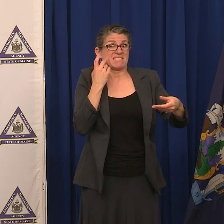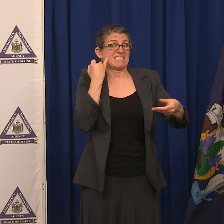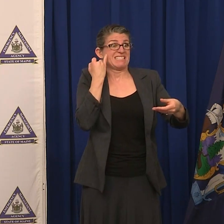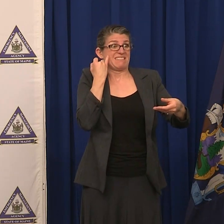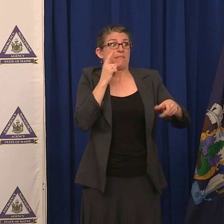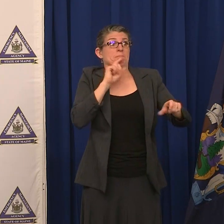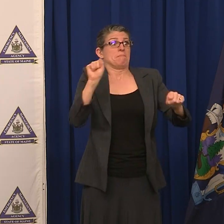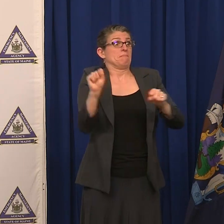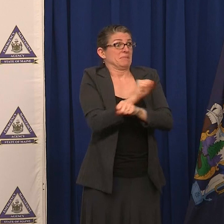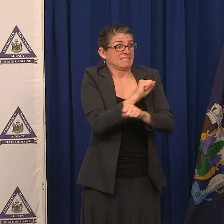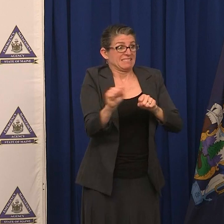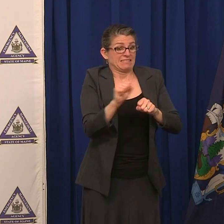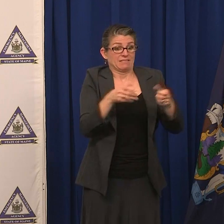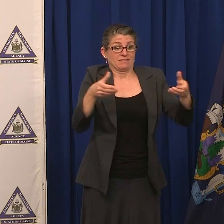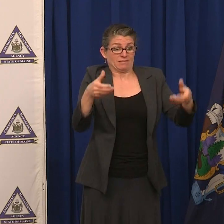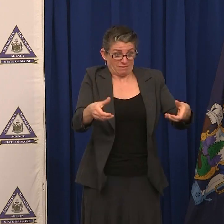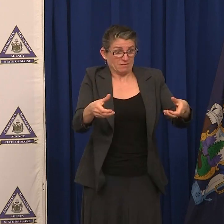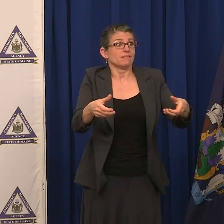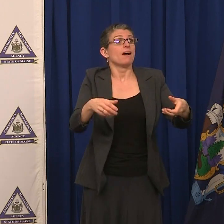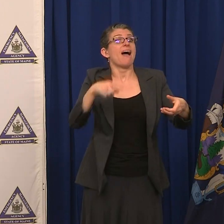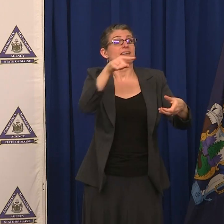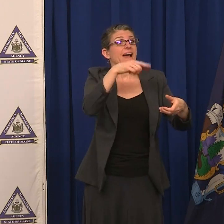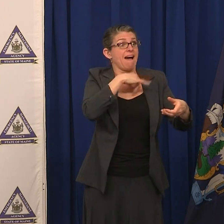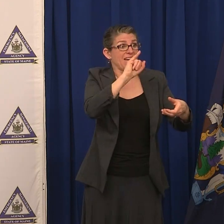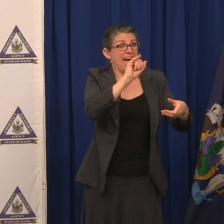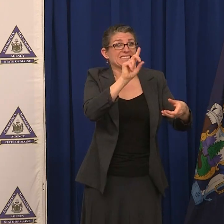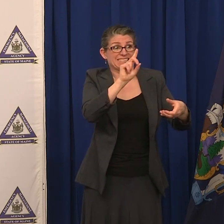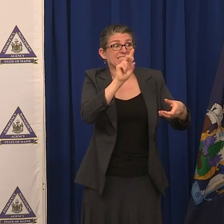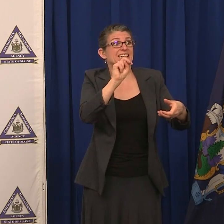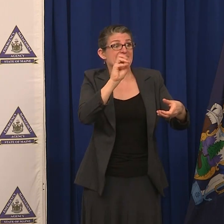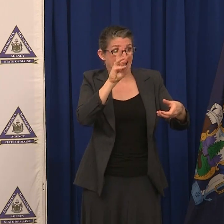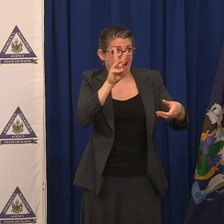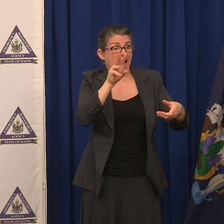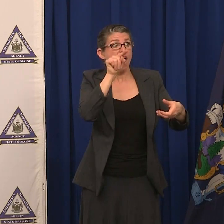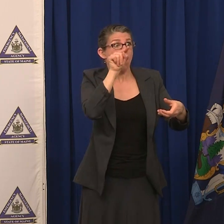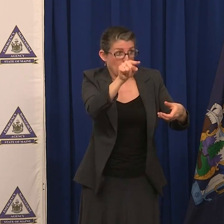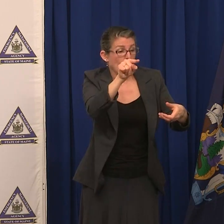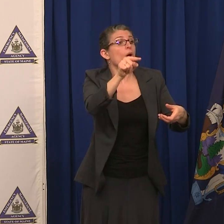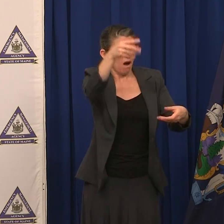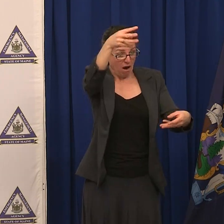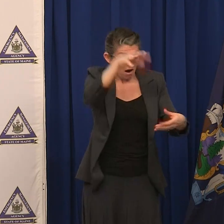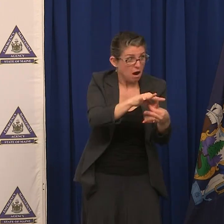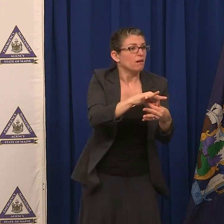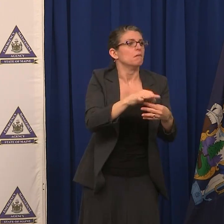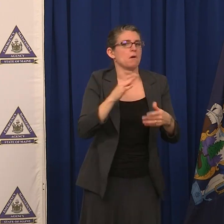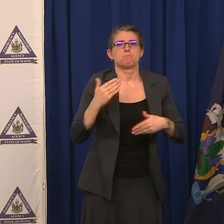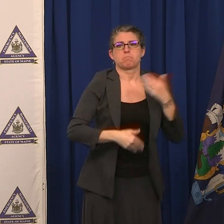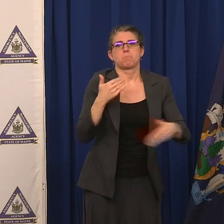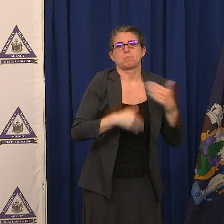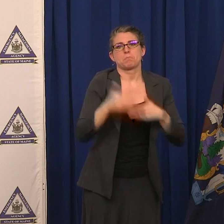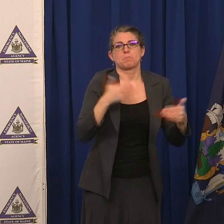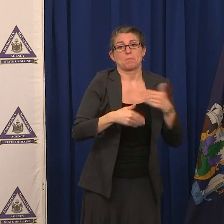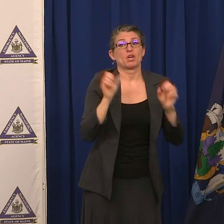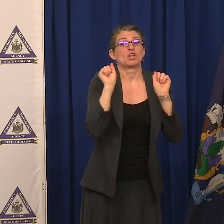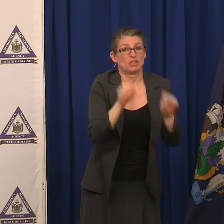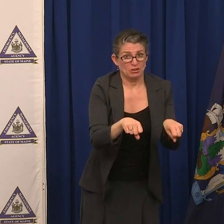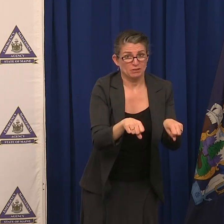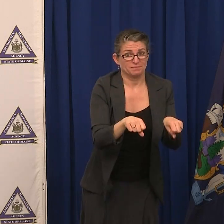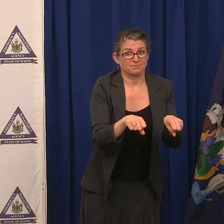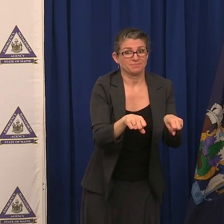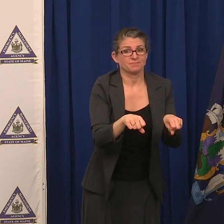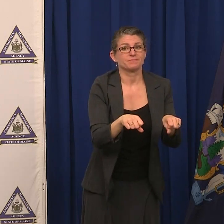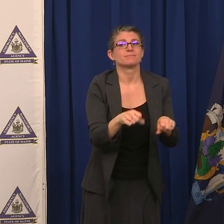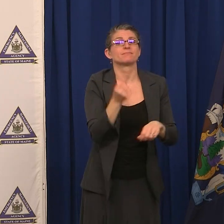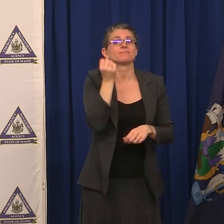chemicals. And so what is the available supply chain of the chemicals that this test requires? It uses a slightly